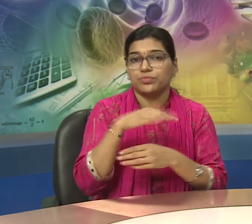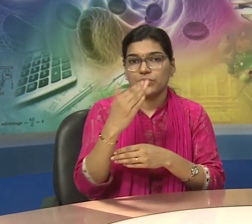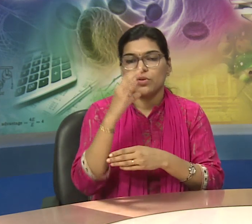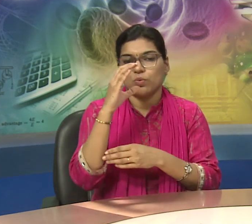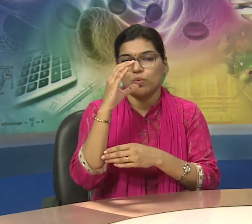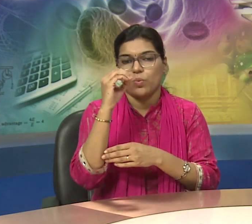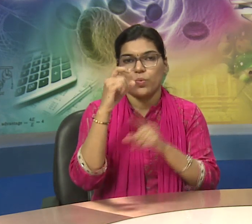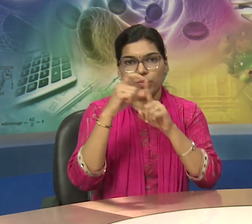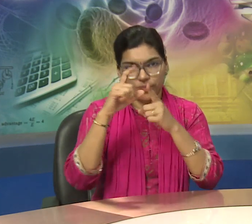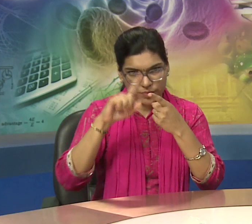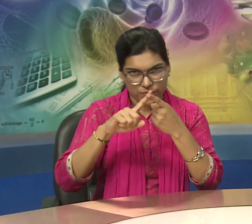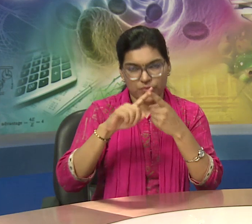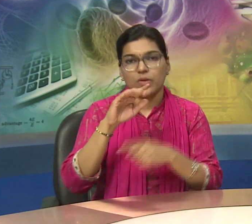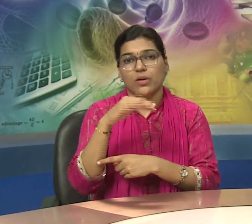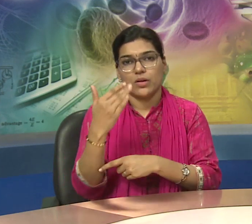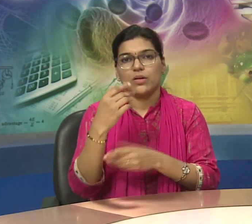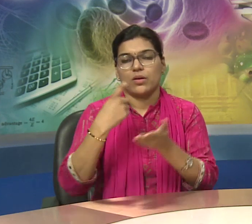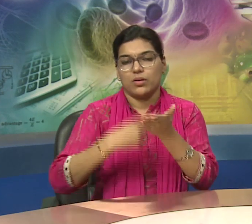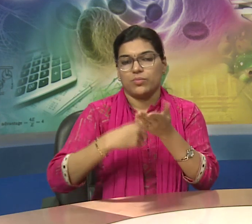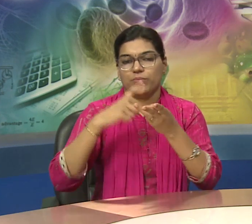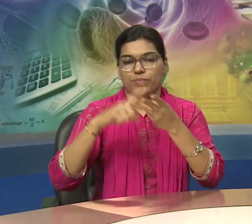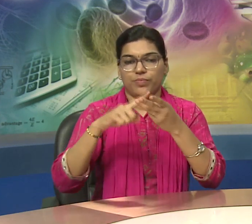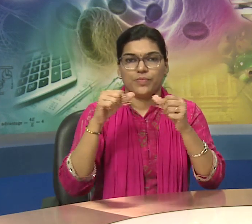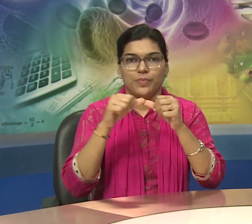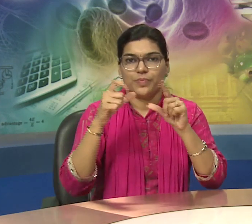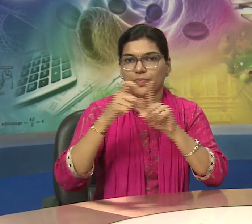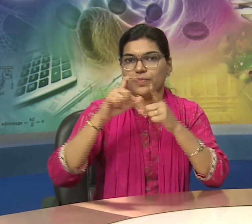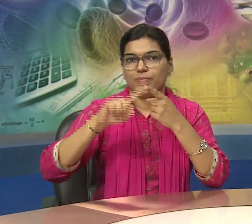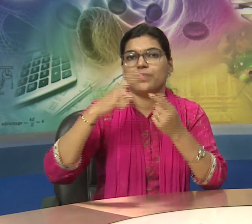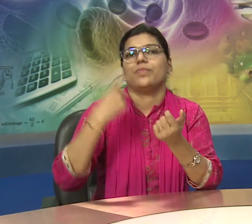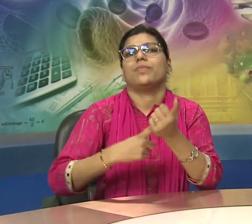So, barcode reader reads those codes.